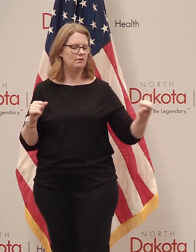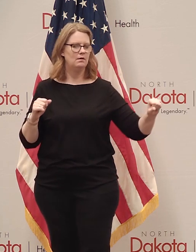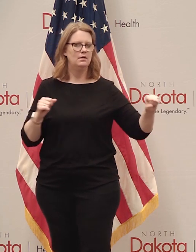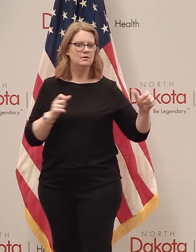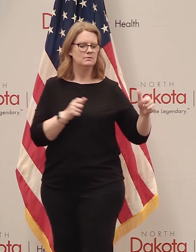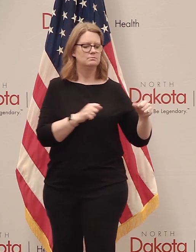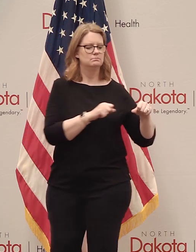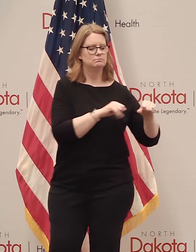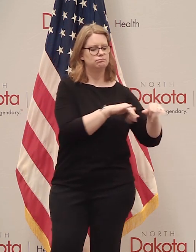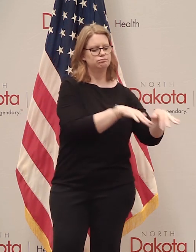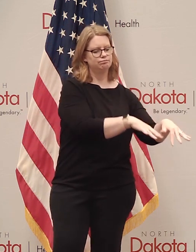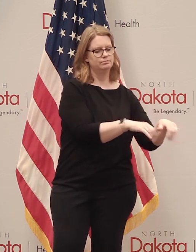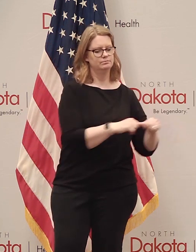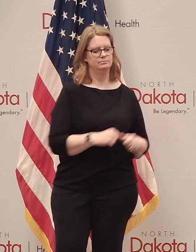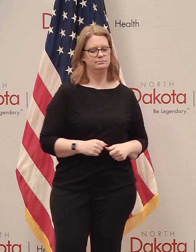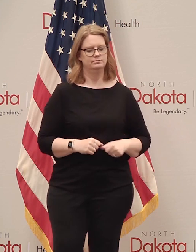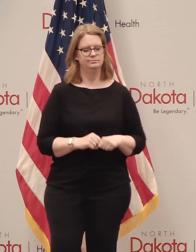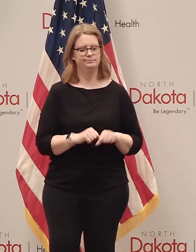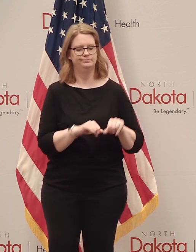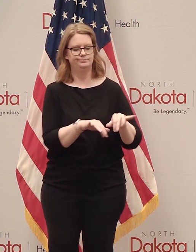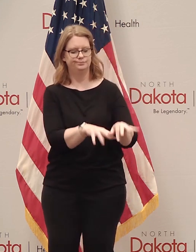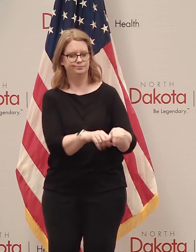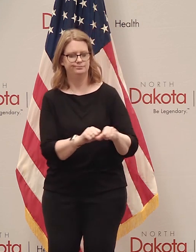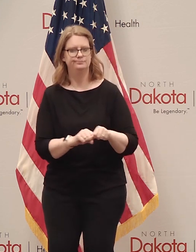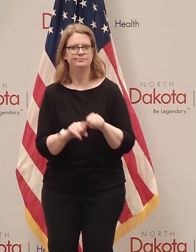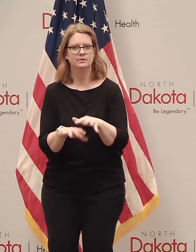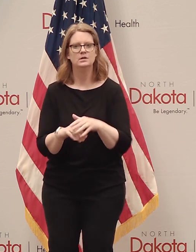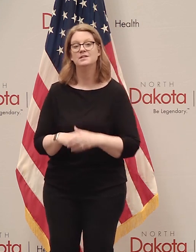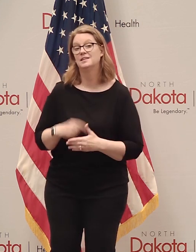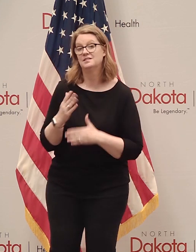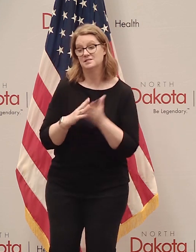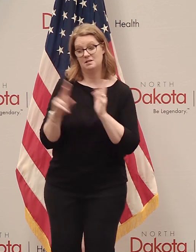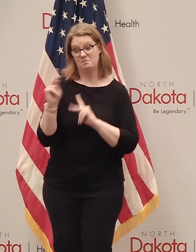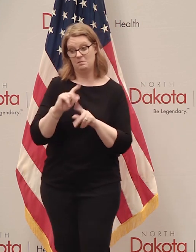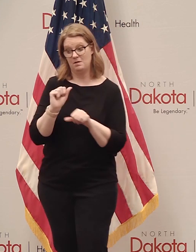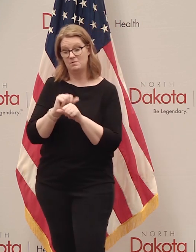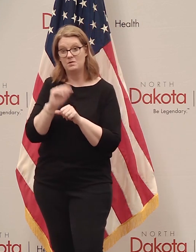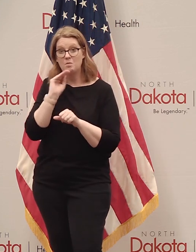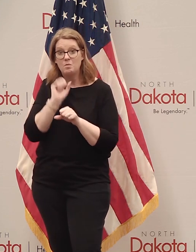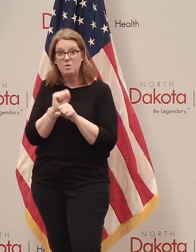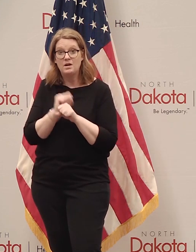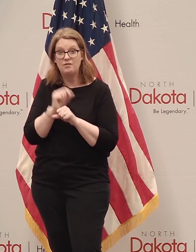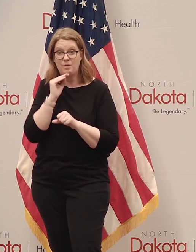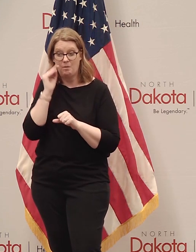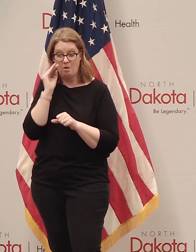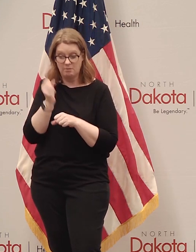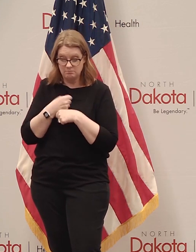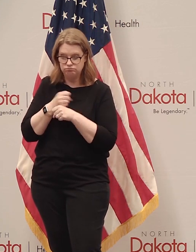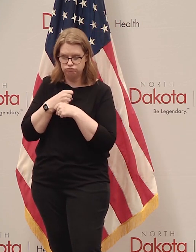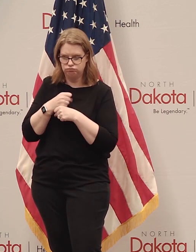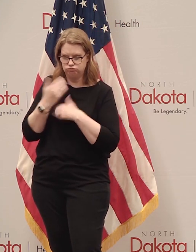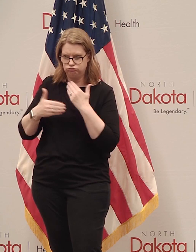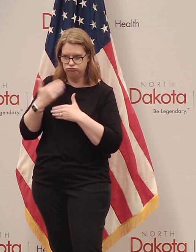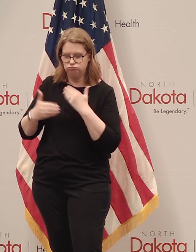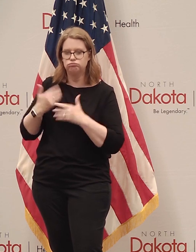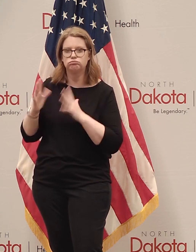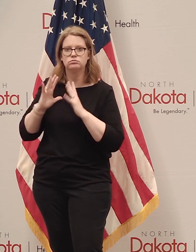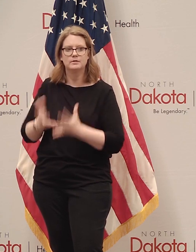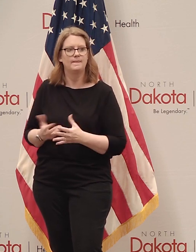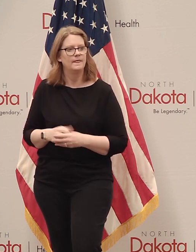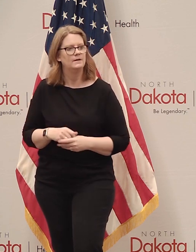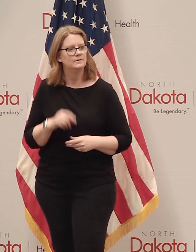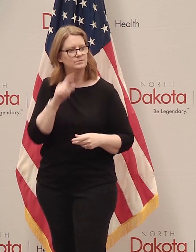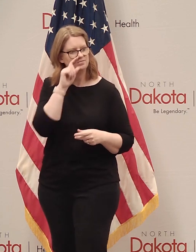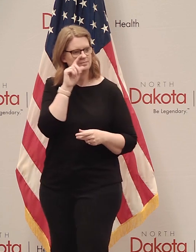have adopted to working remotely in a really highly productive way, and some of that is certainly going to continue going forward. Okay,